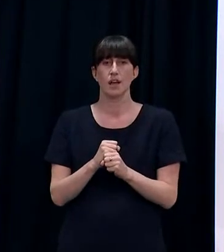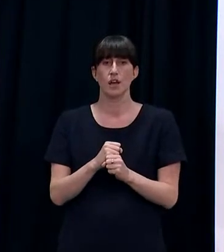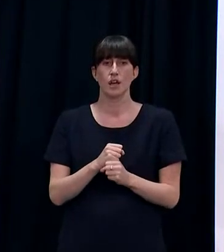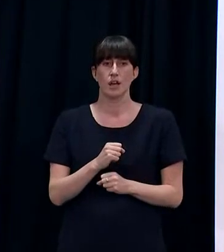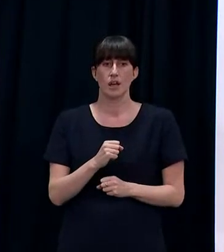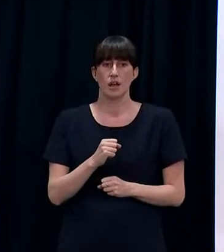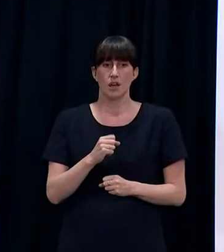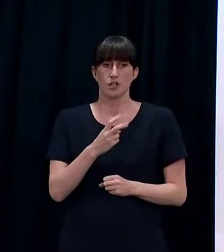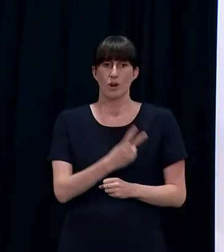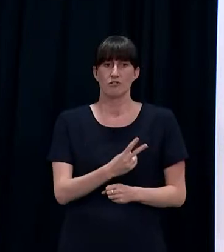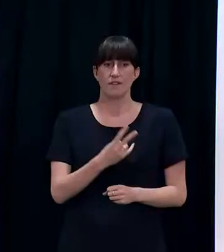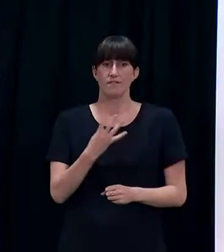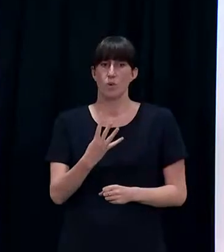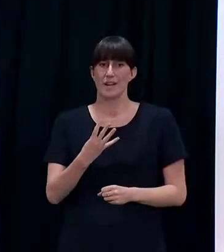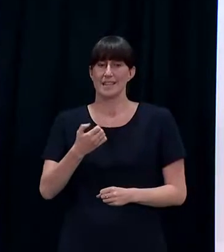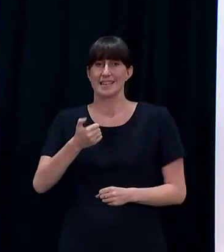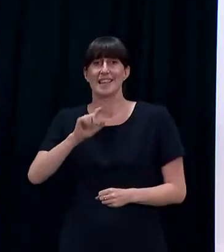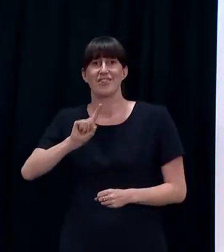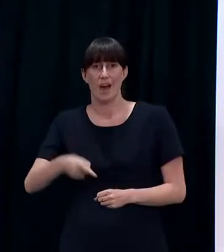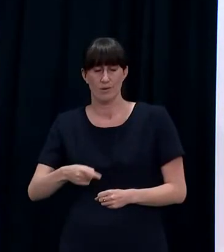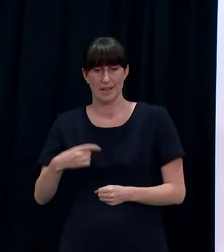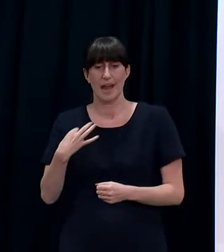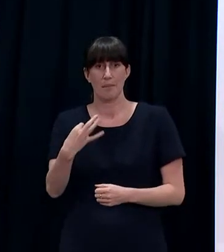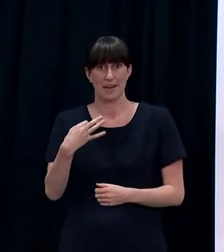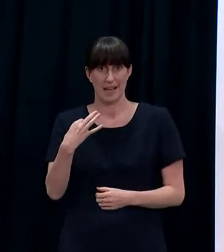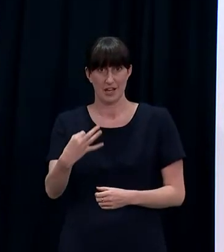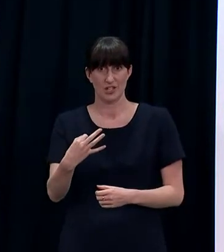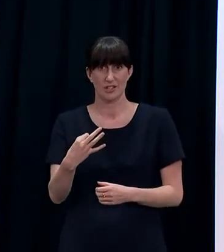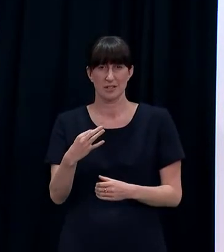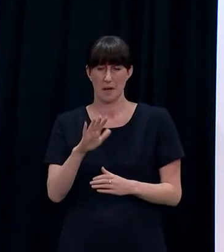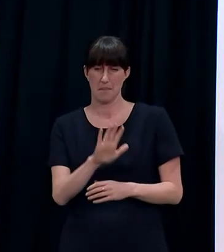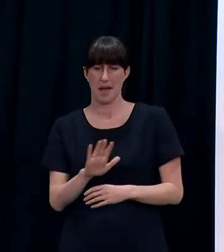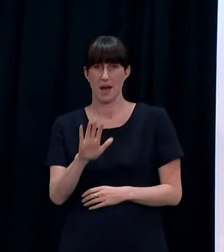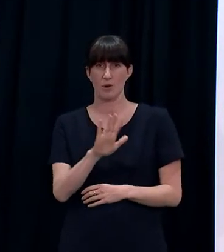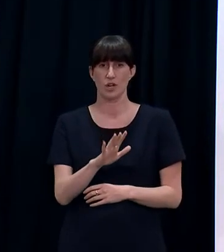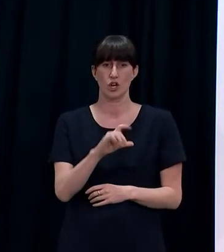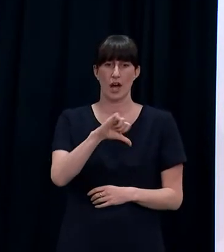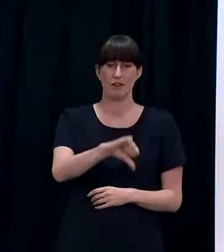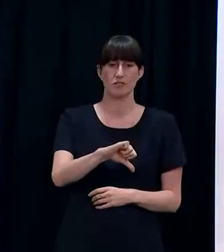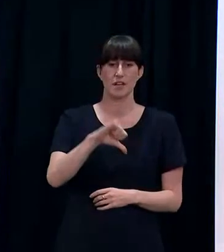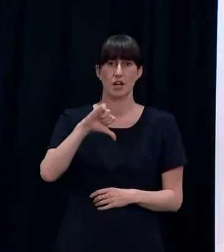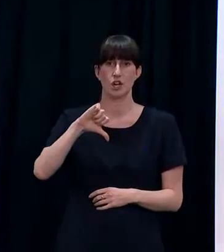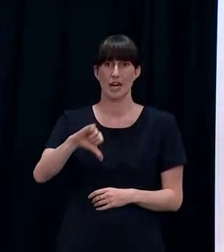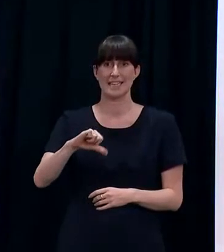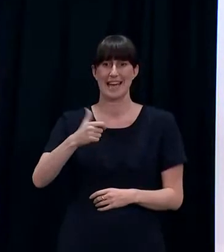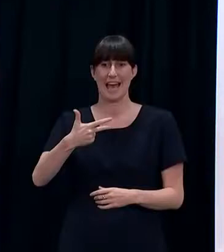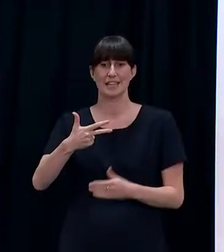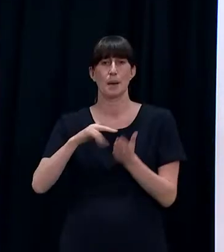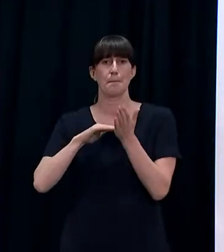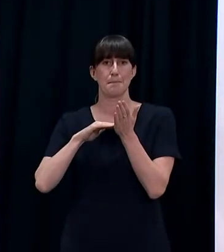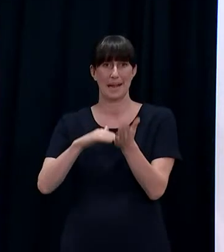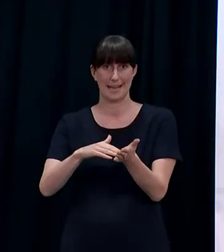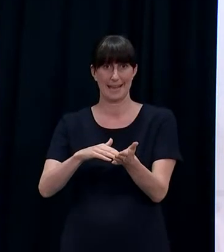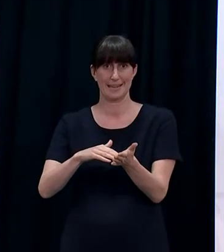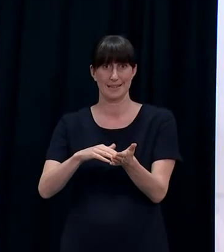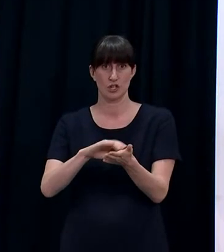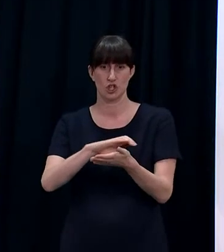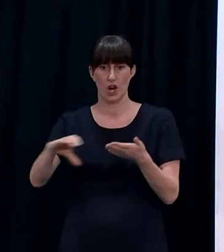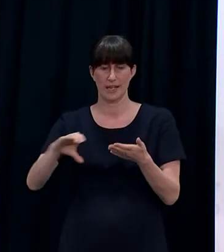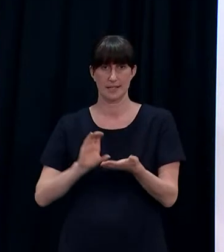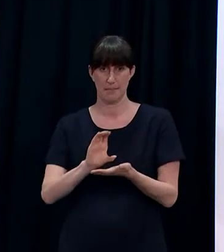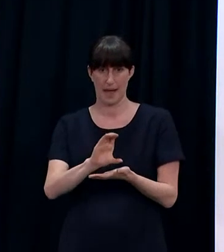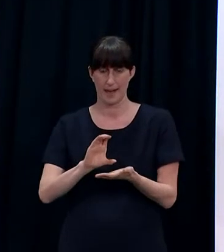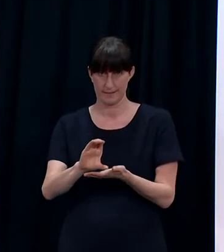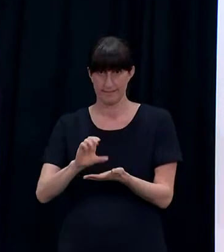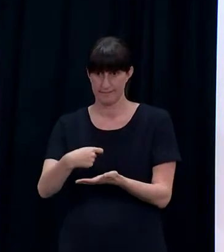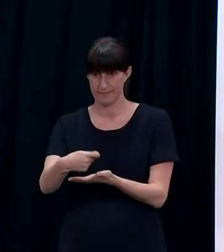242,600 applications have been approved, totalling payments of just on $998 million, with most businesses